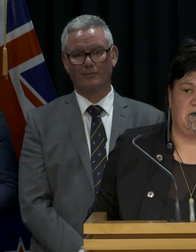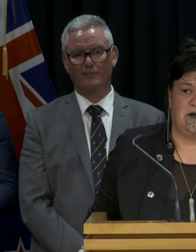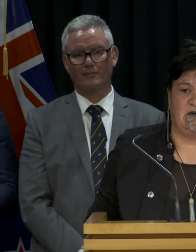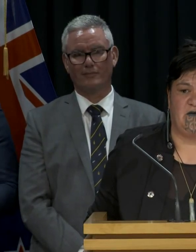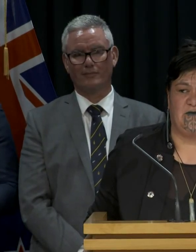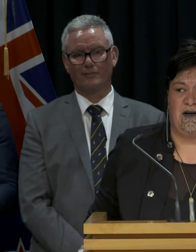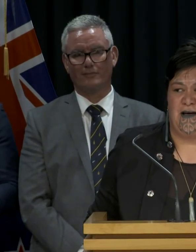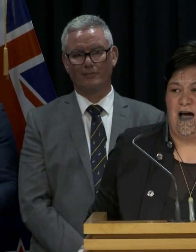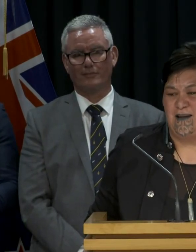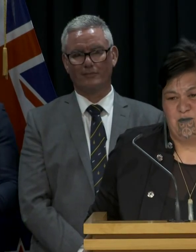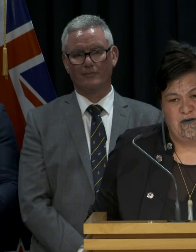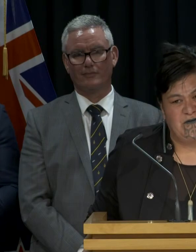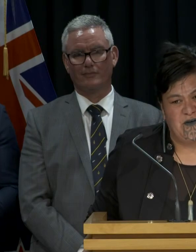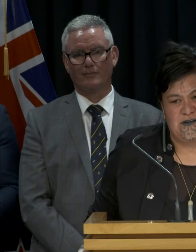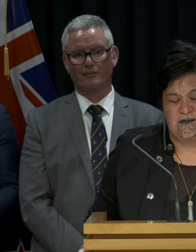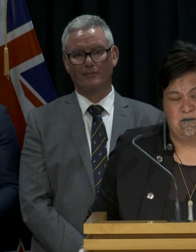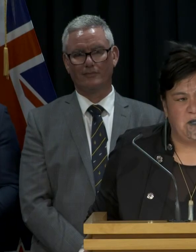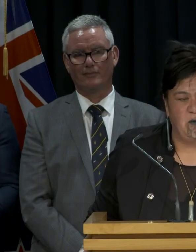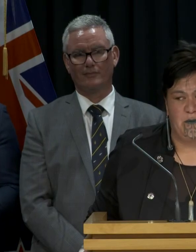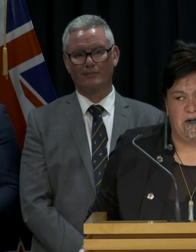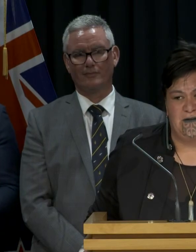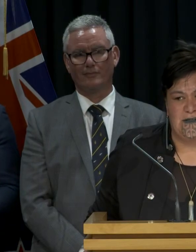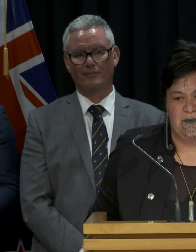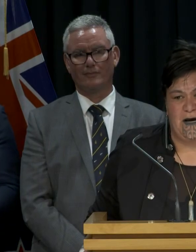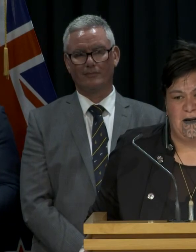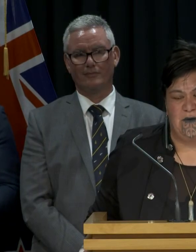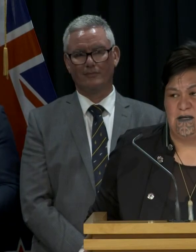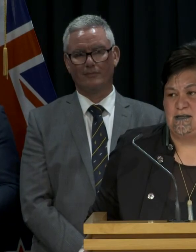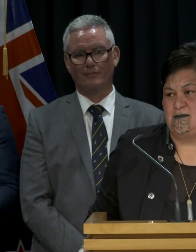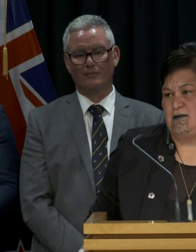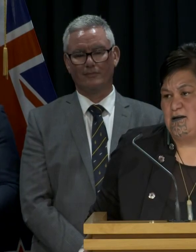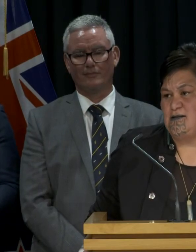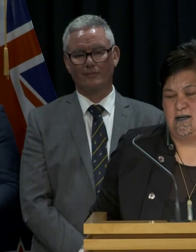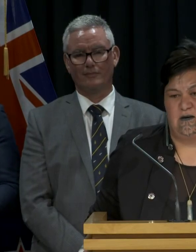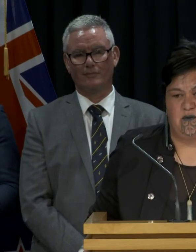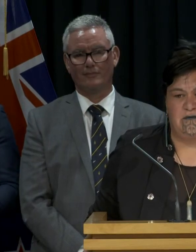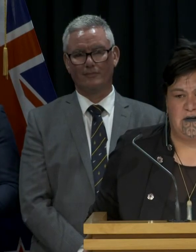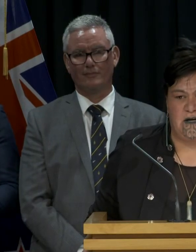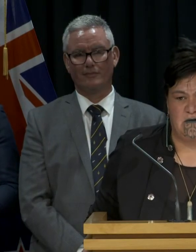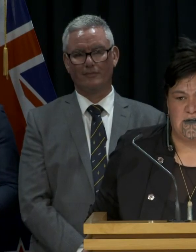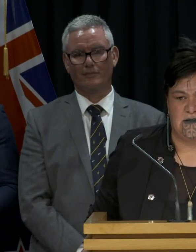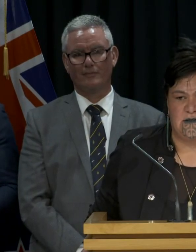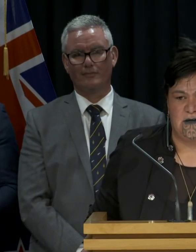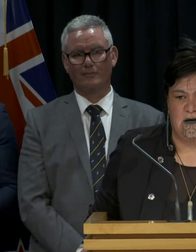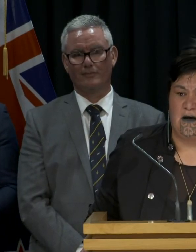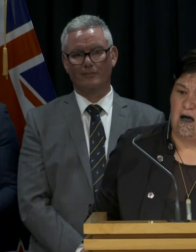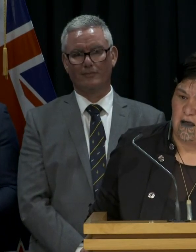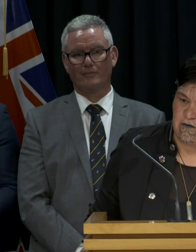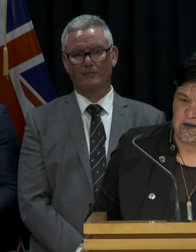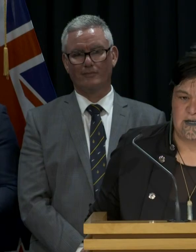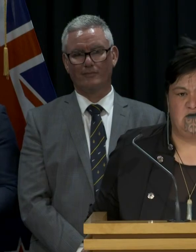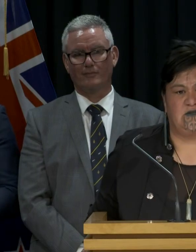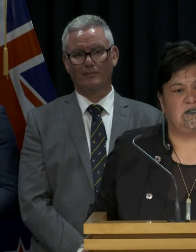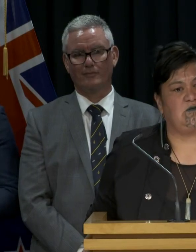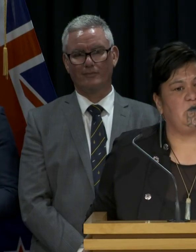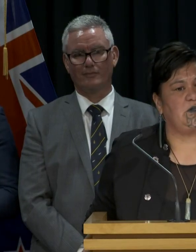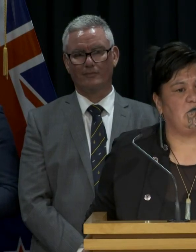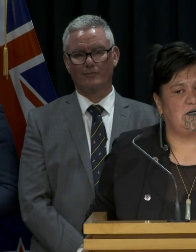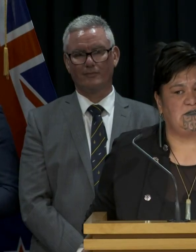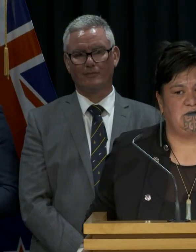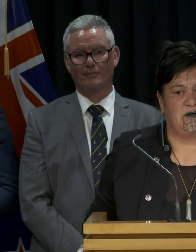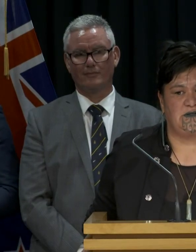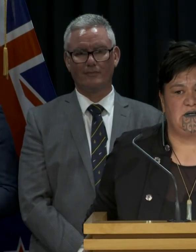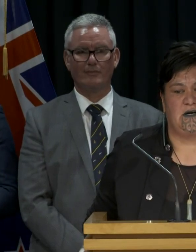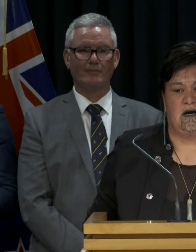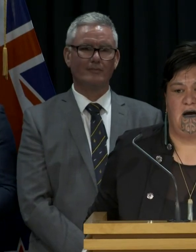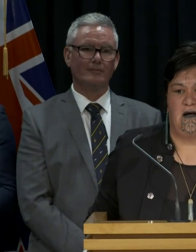people reflect on a number of firsts of many women in this Parliament, it's the legacy that we've inherited. The first country to give women the